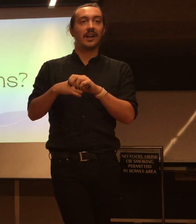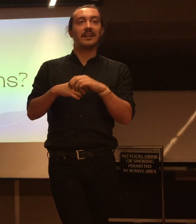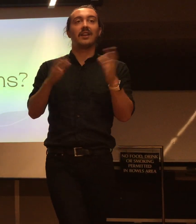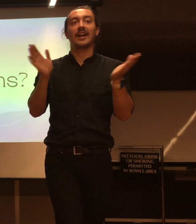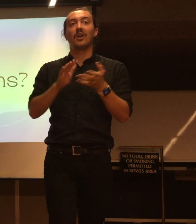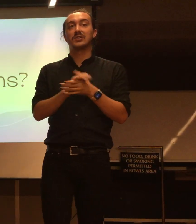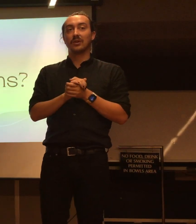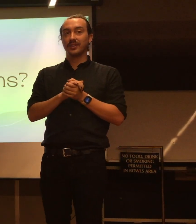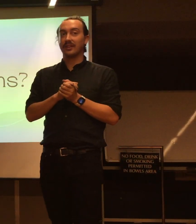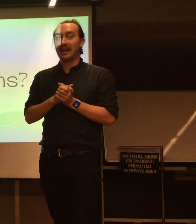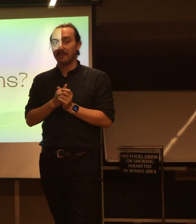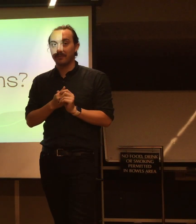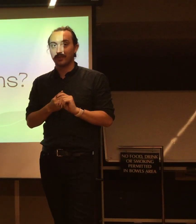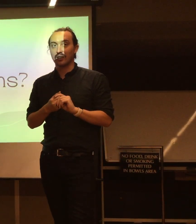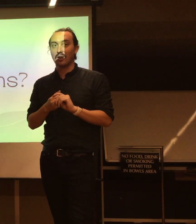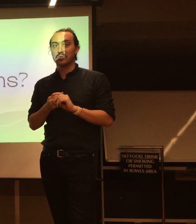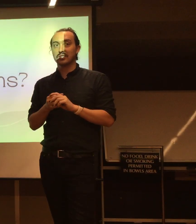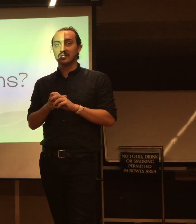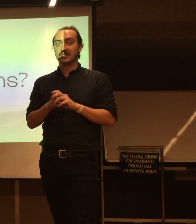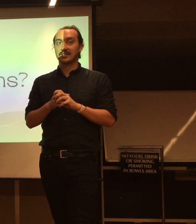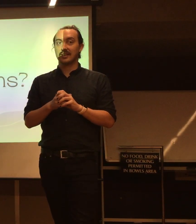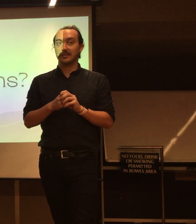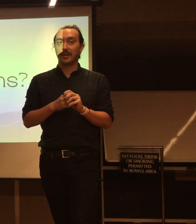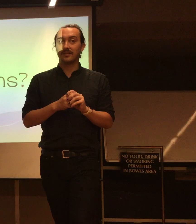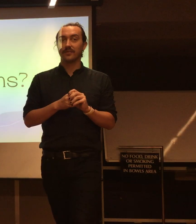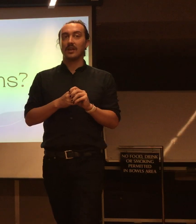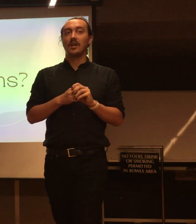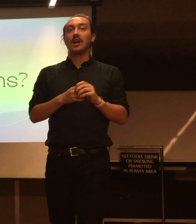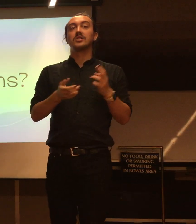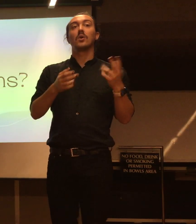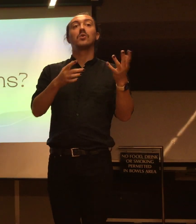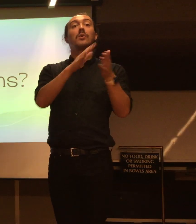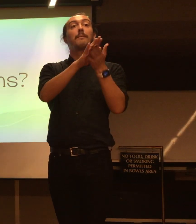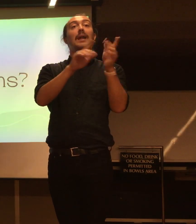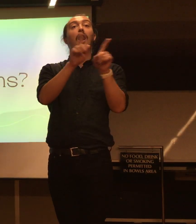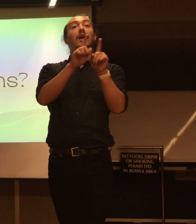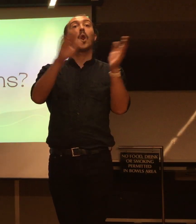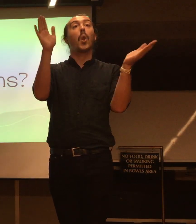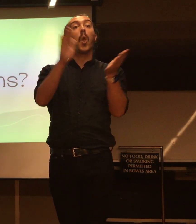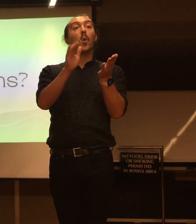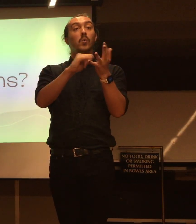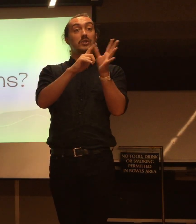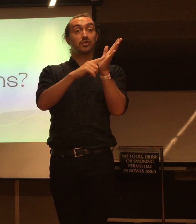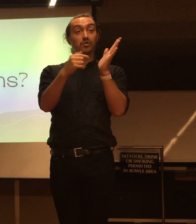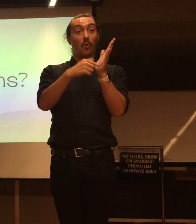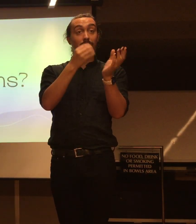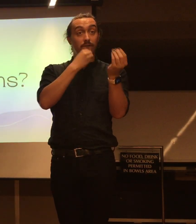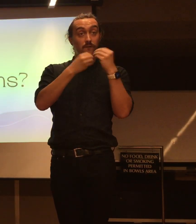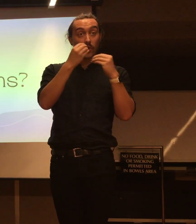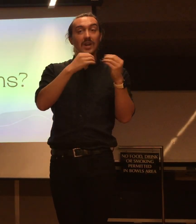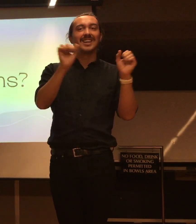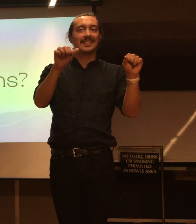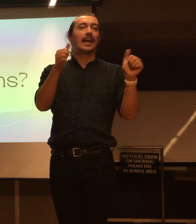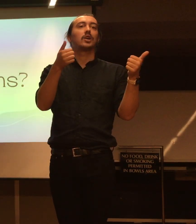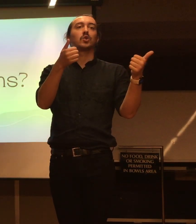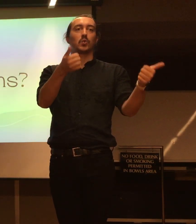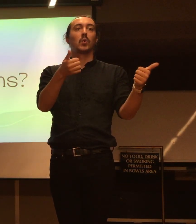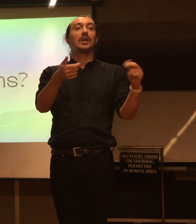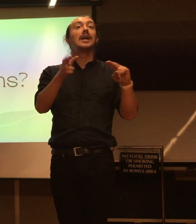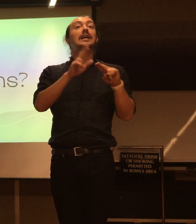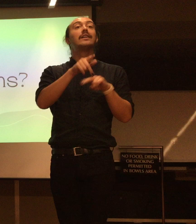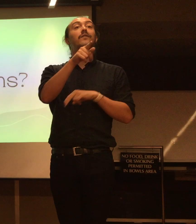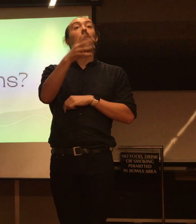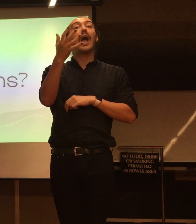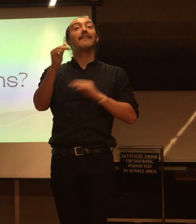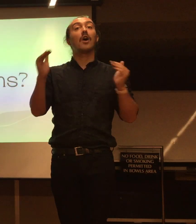Yeah, Salts? like low salt options. Is that Low salt is very, very good, particularly if you have high